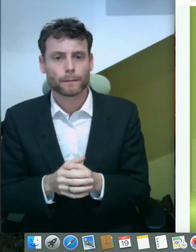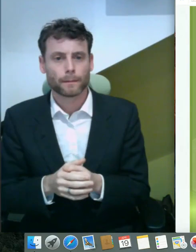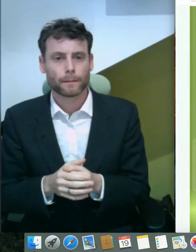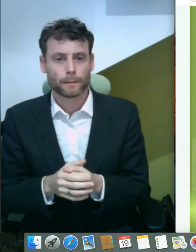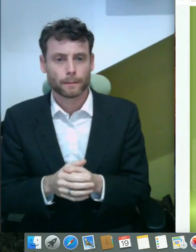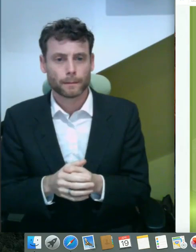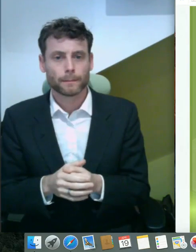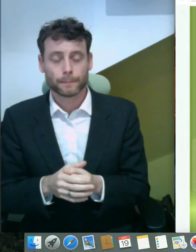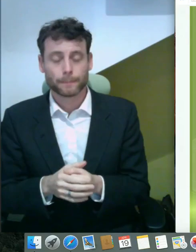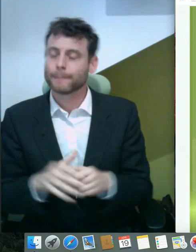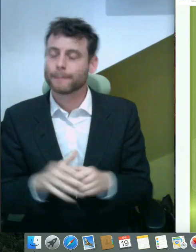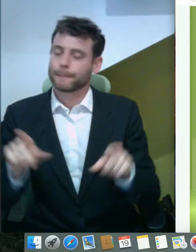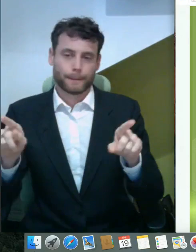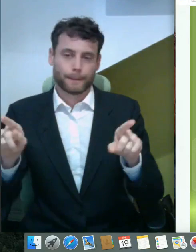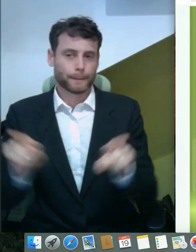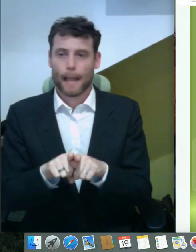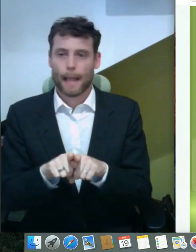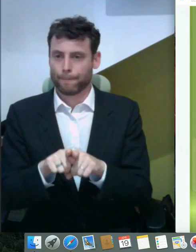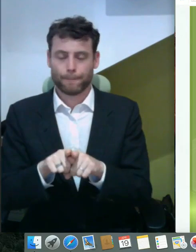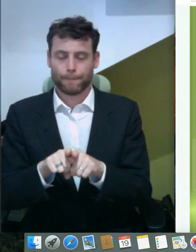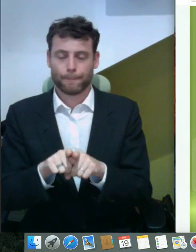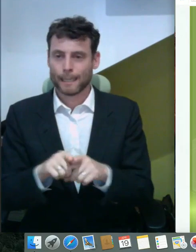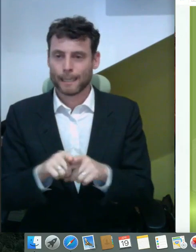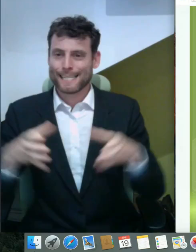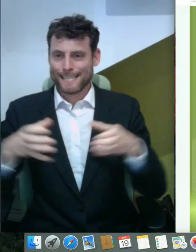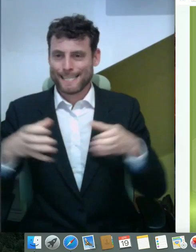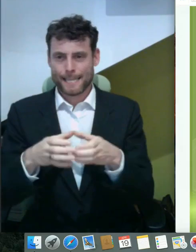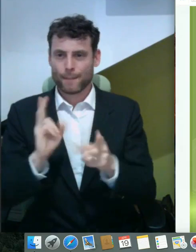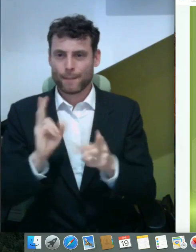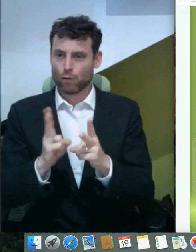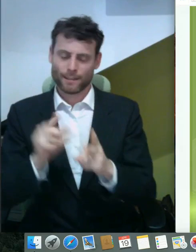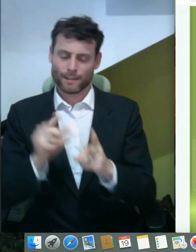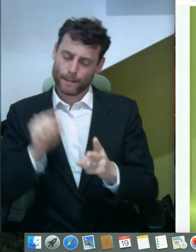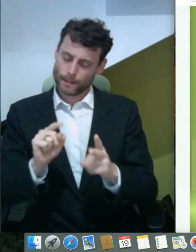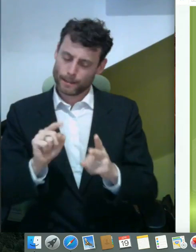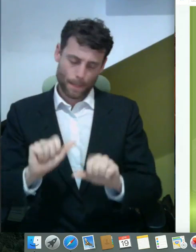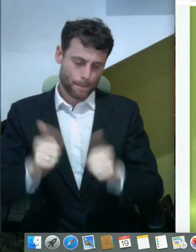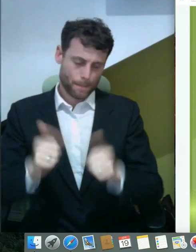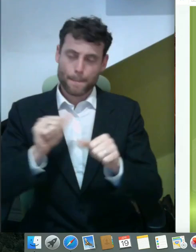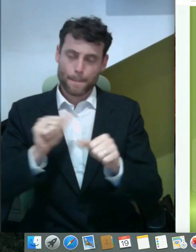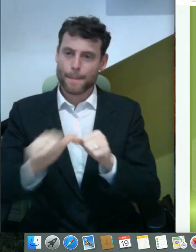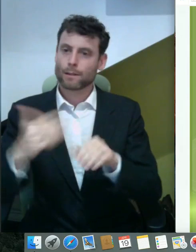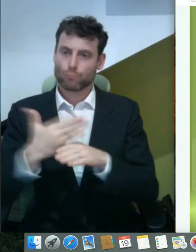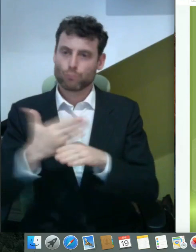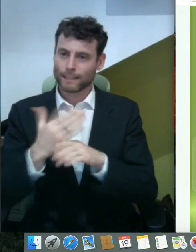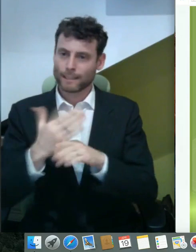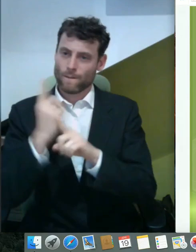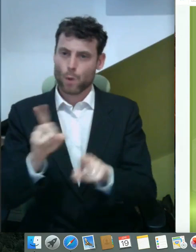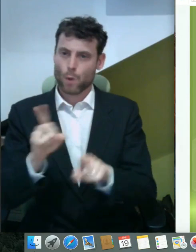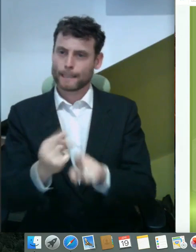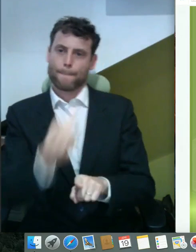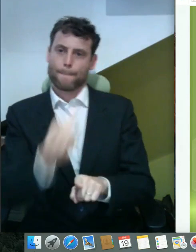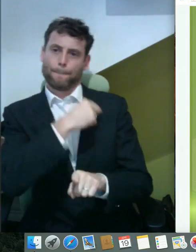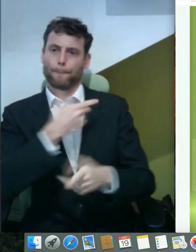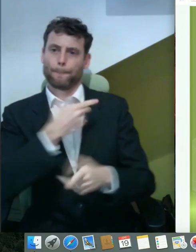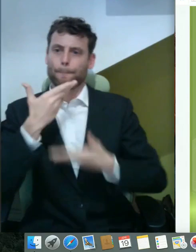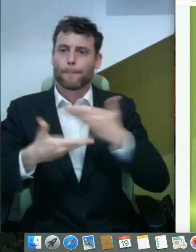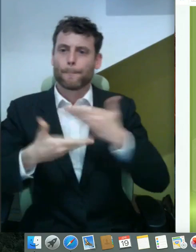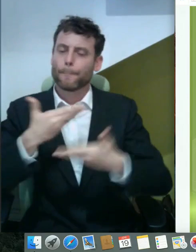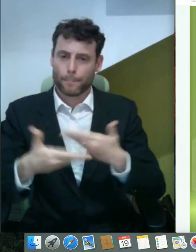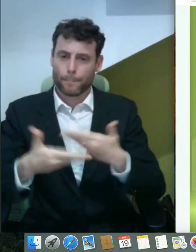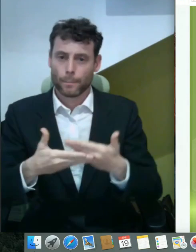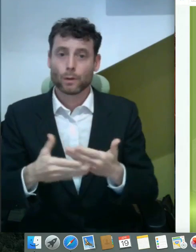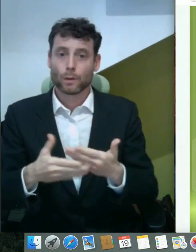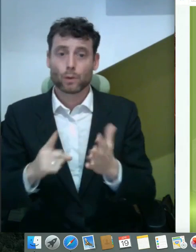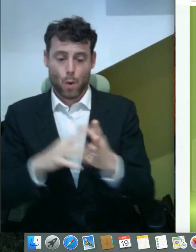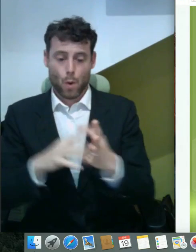And again, team interpreting always remains a best practice. Often we do find with law